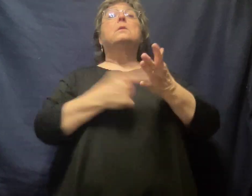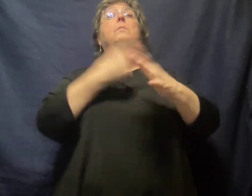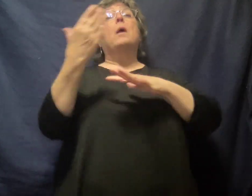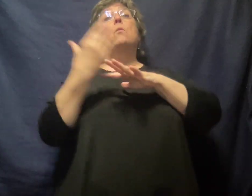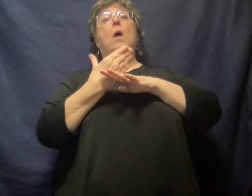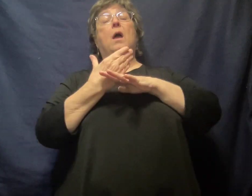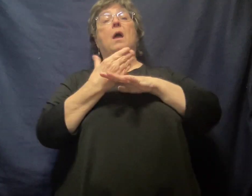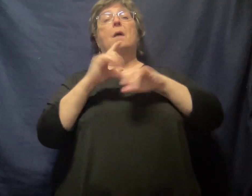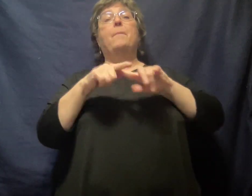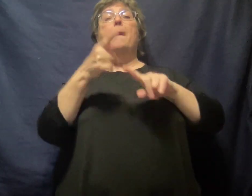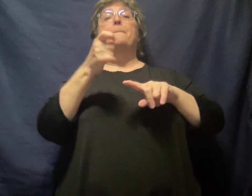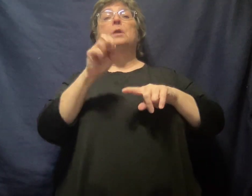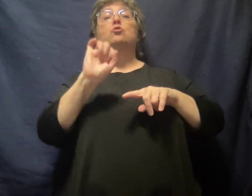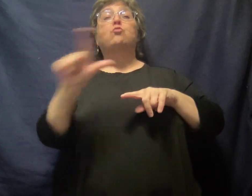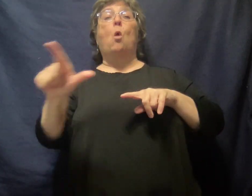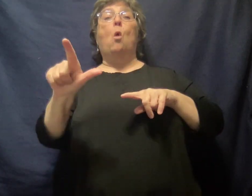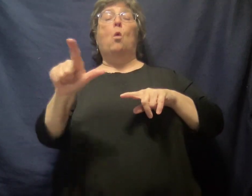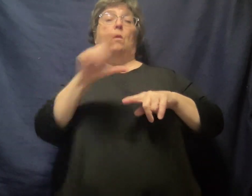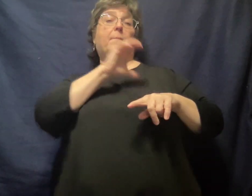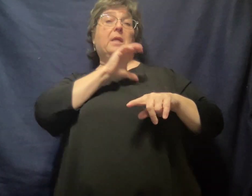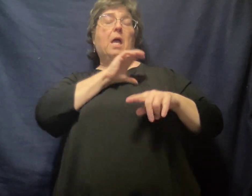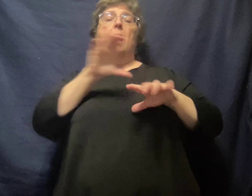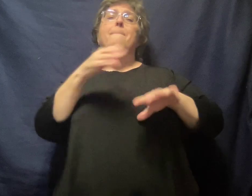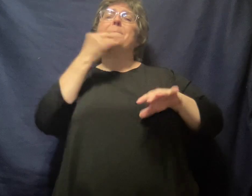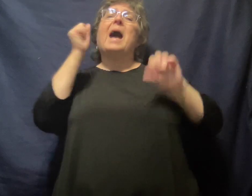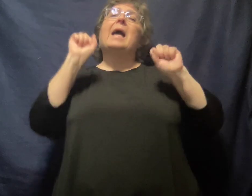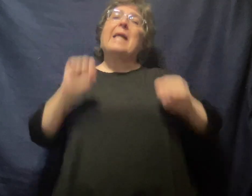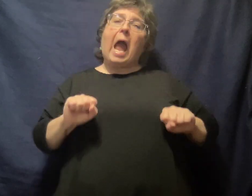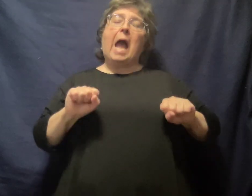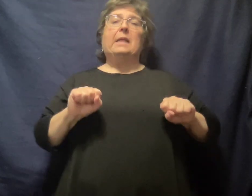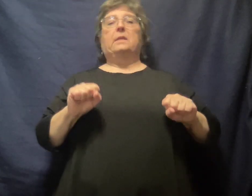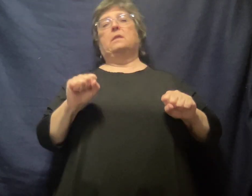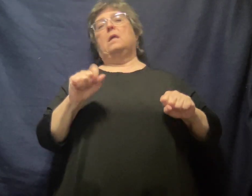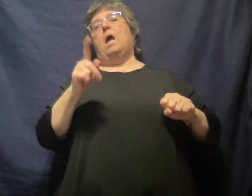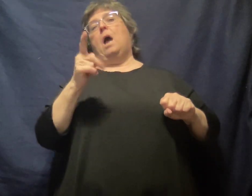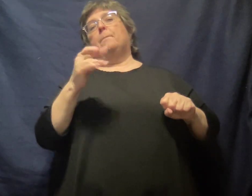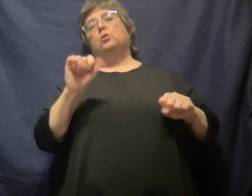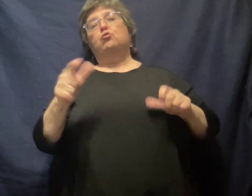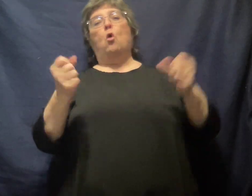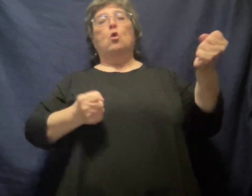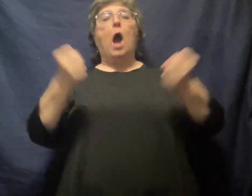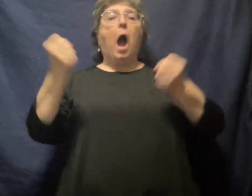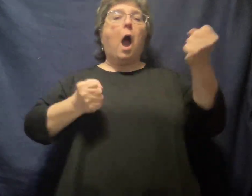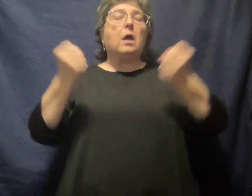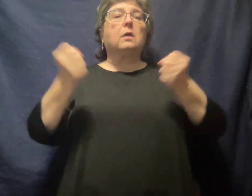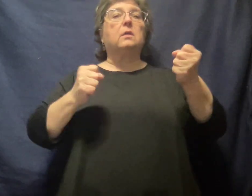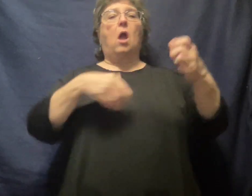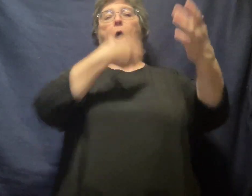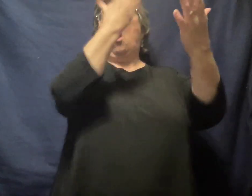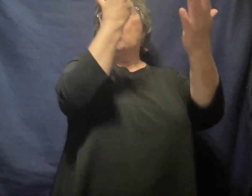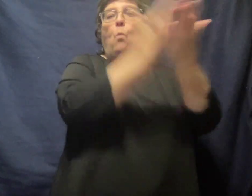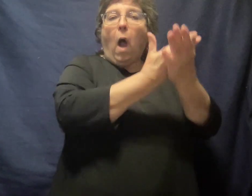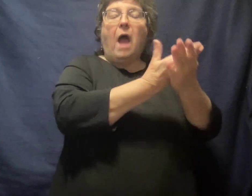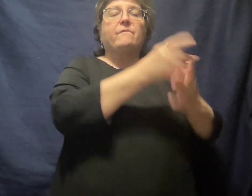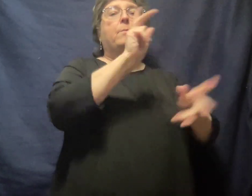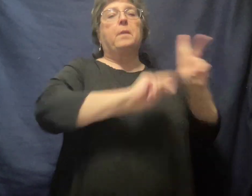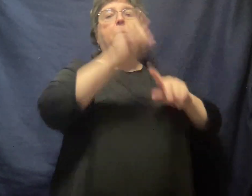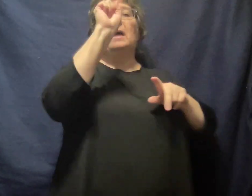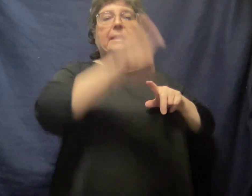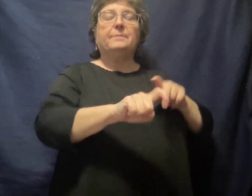patrol deputies are doing the same thing. They're doing the best they can in these patrol vehicles and getting to these people that need to be. Again, with that, I just